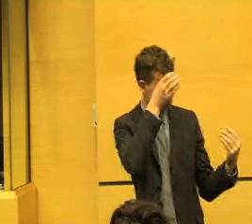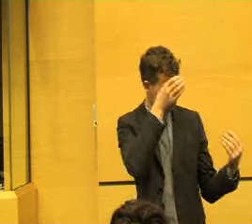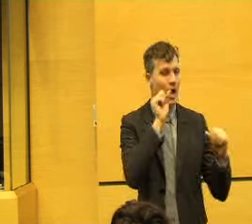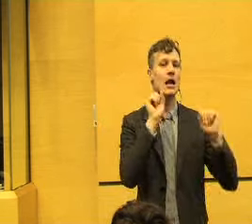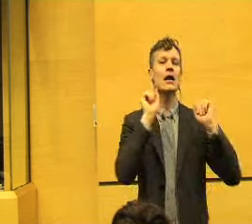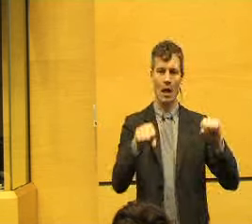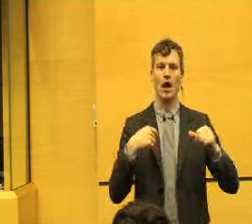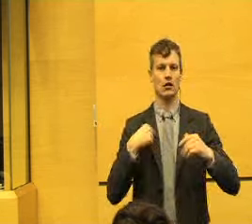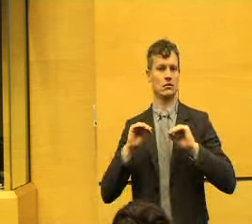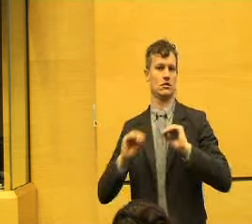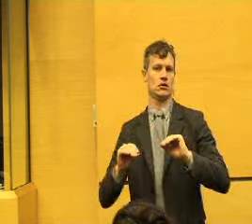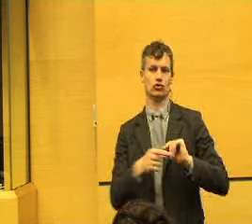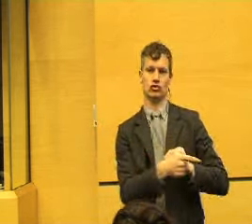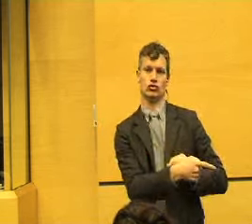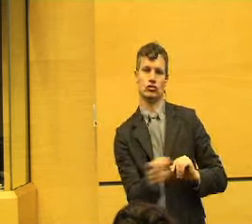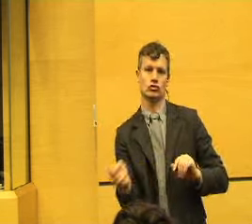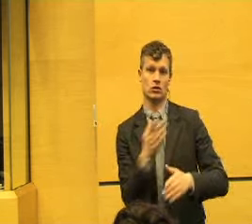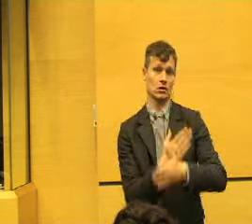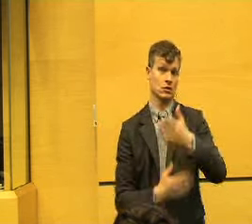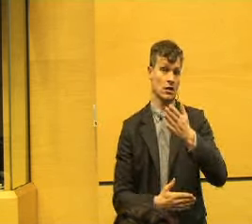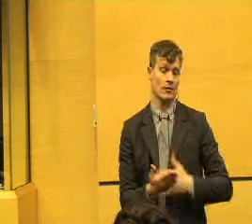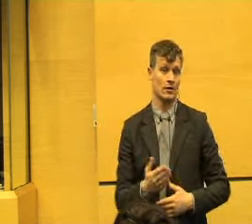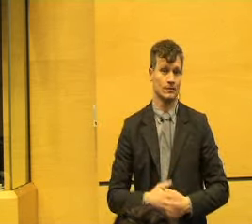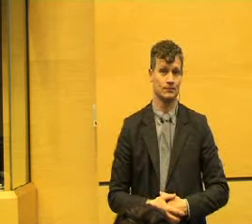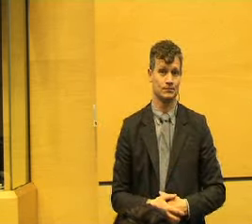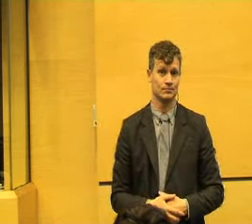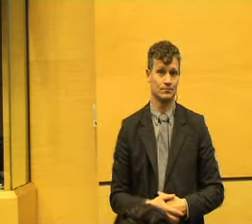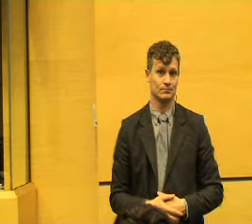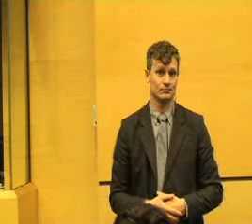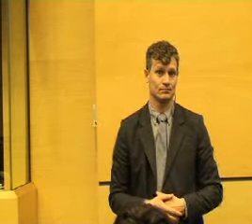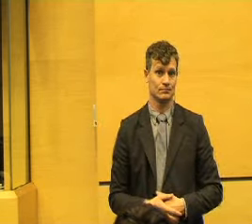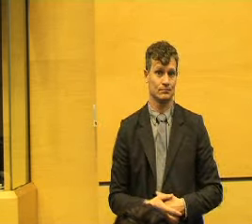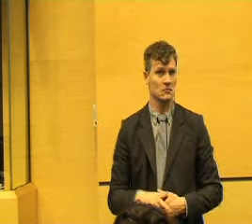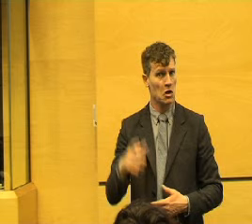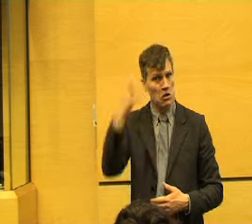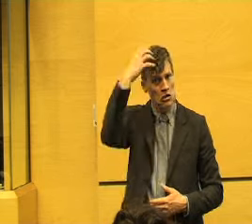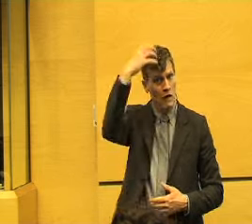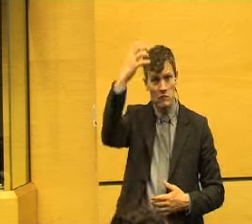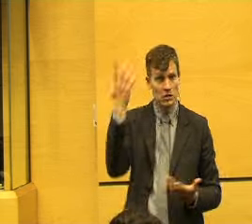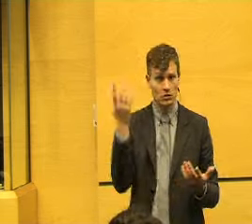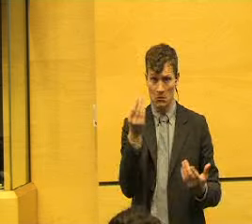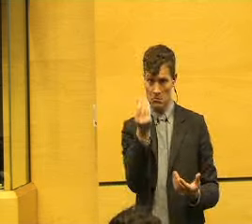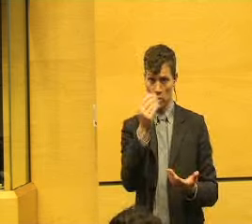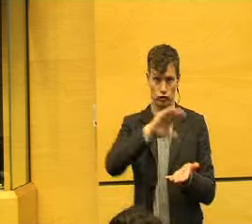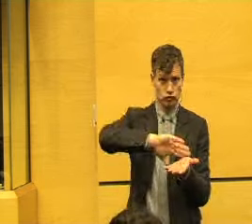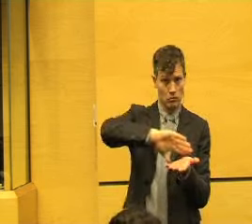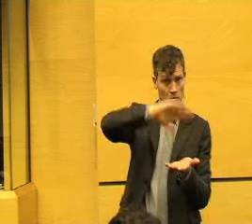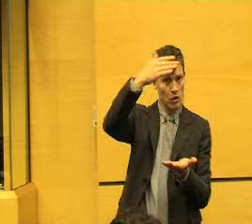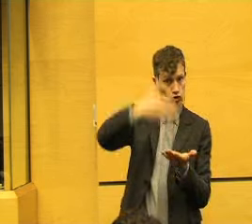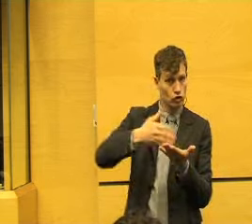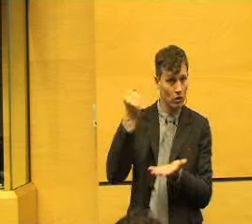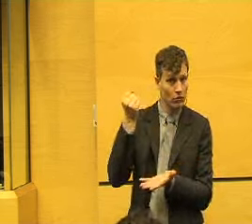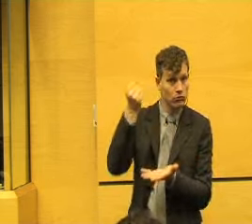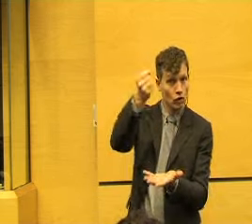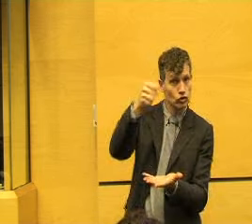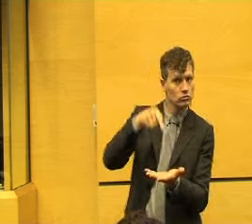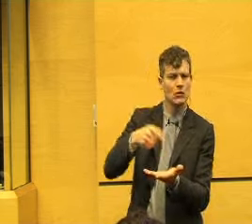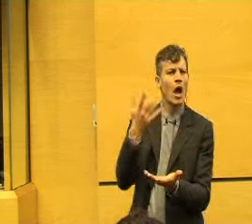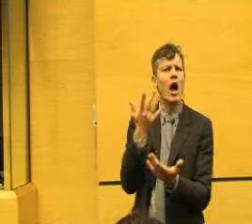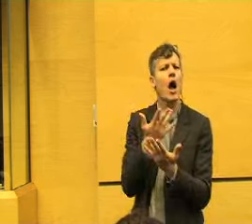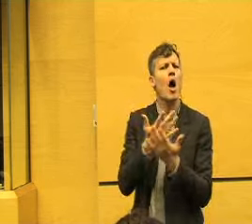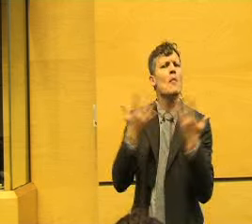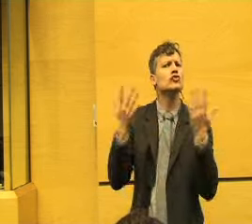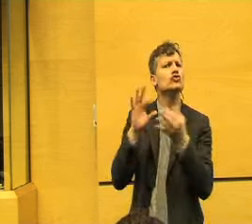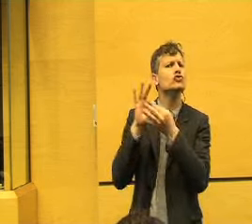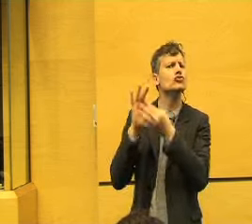party allocated to make the general education system more accessible and inclusive for persons with disabilities when